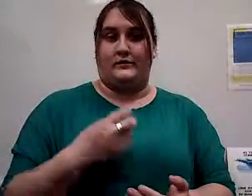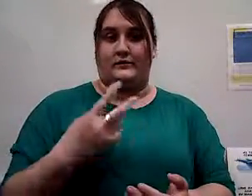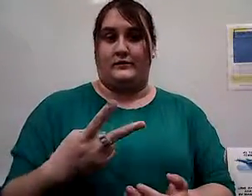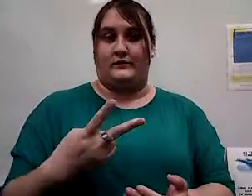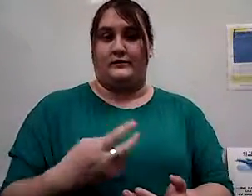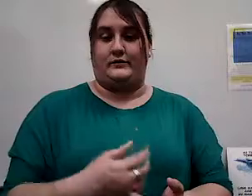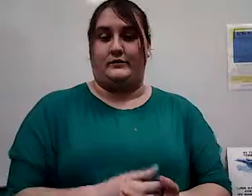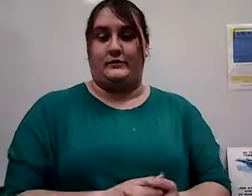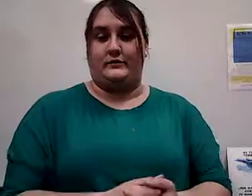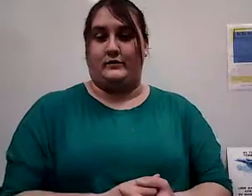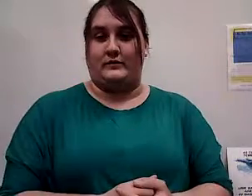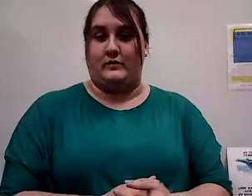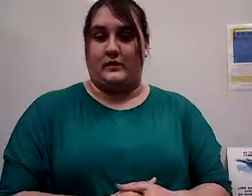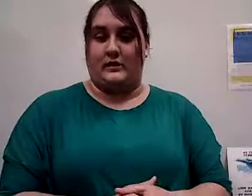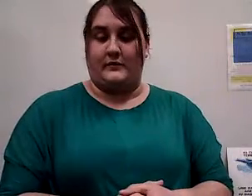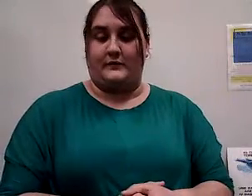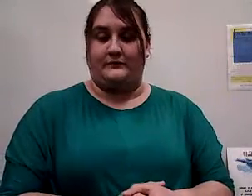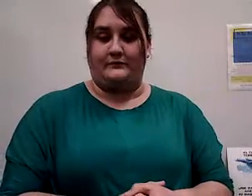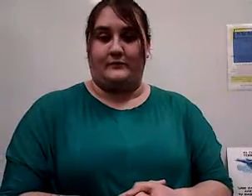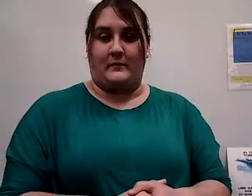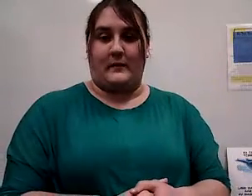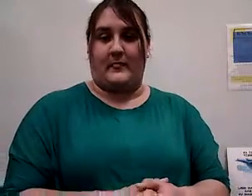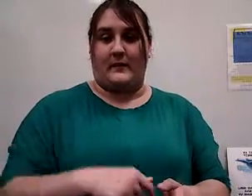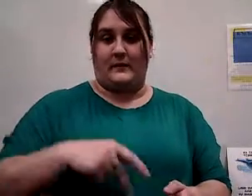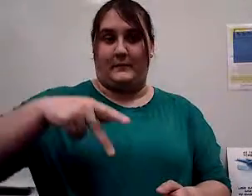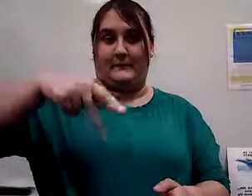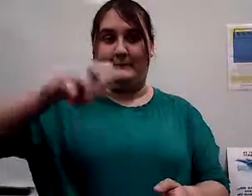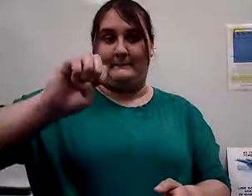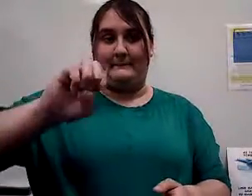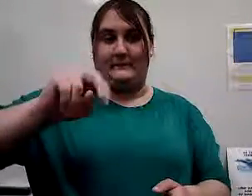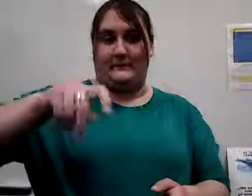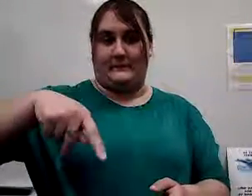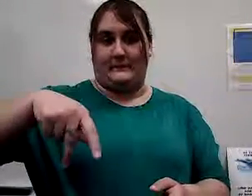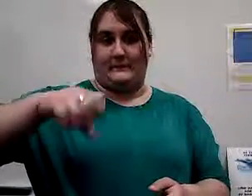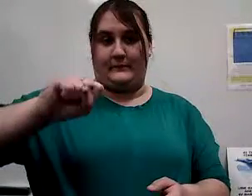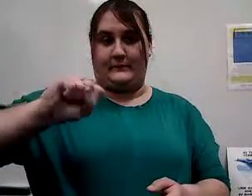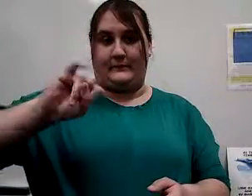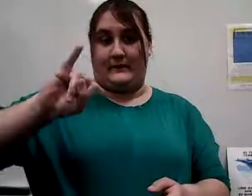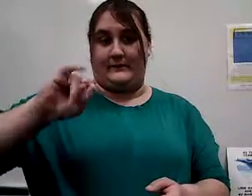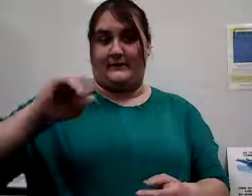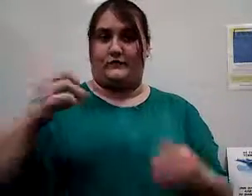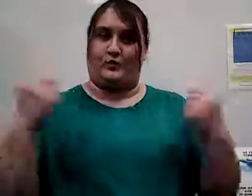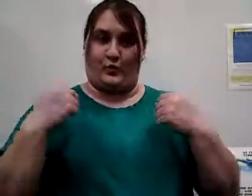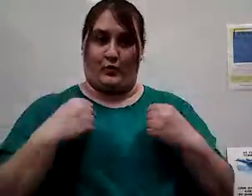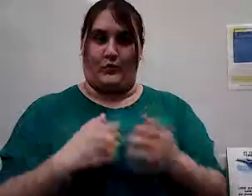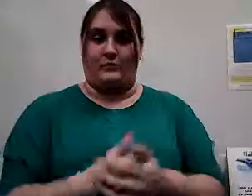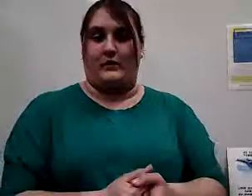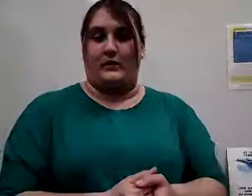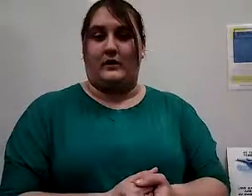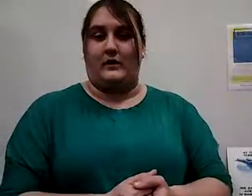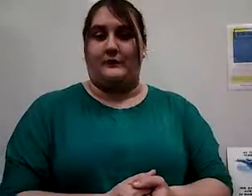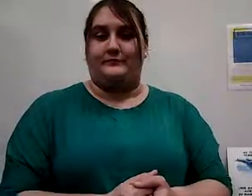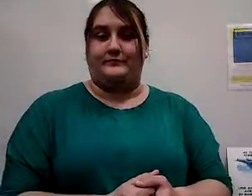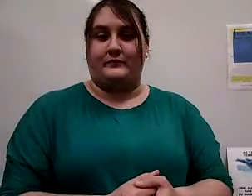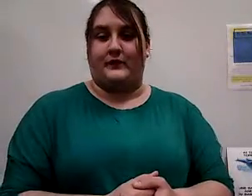When you take, example, condensation, and you take water from a gas form, or